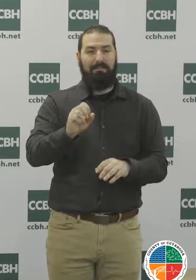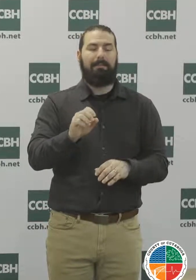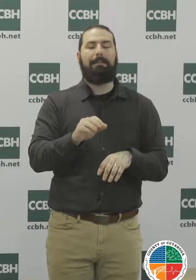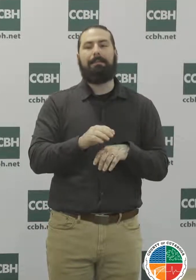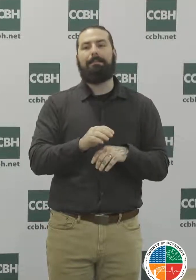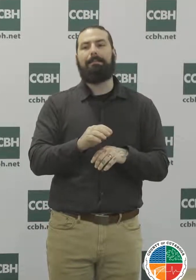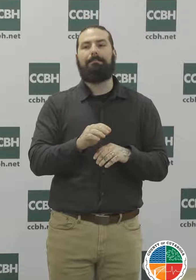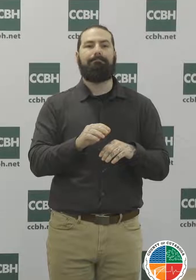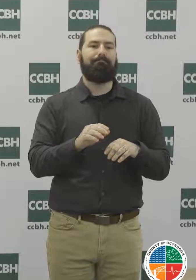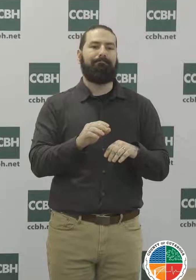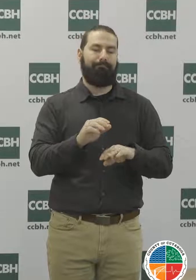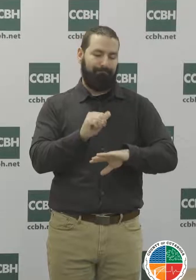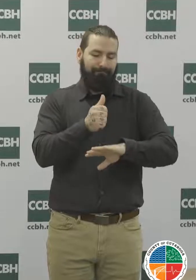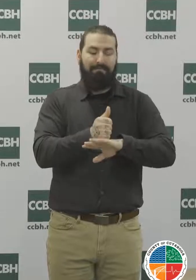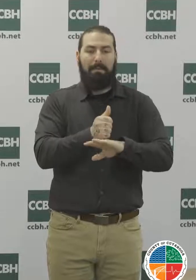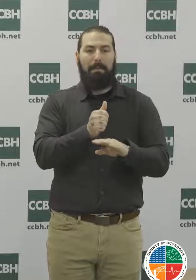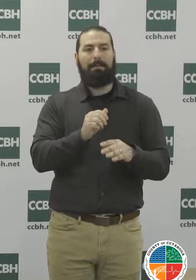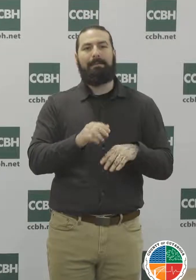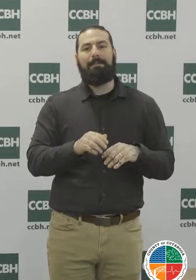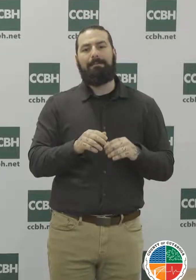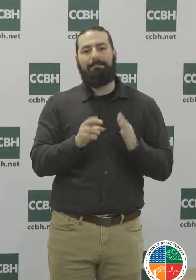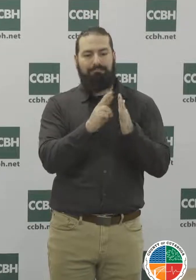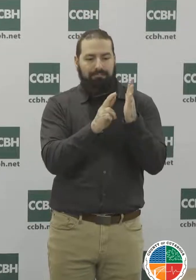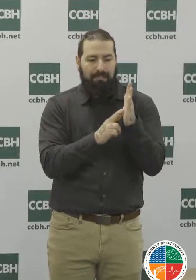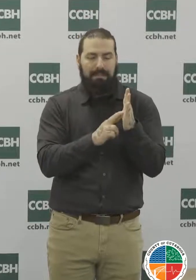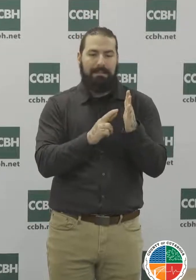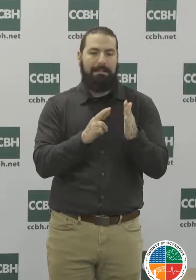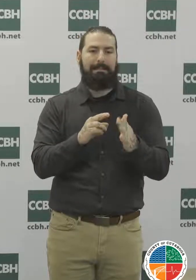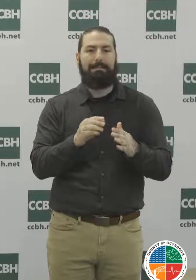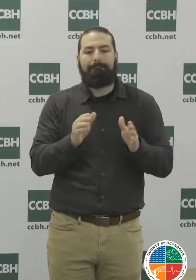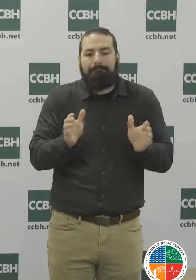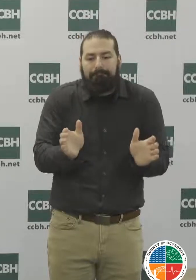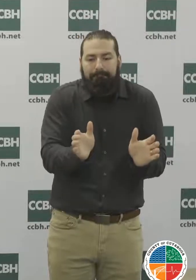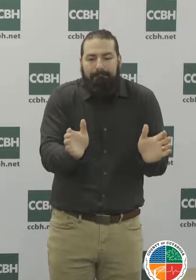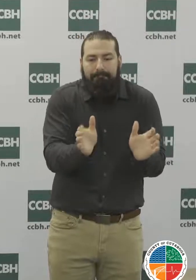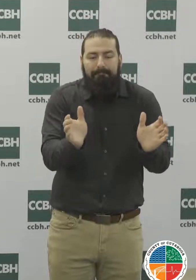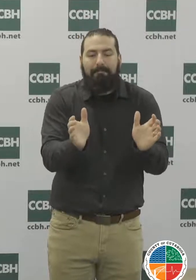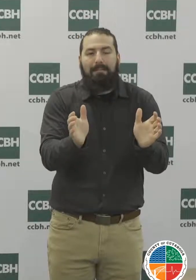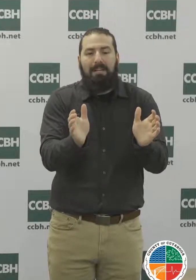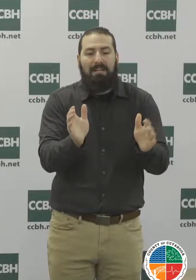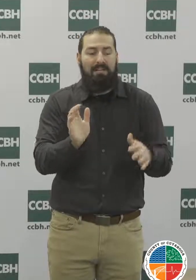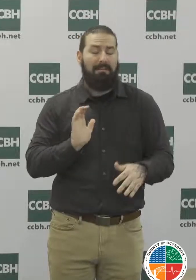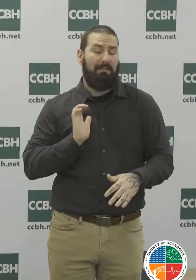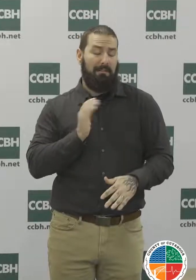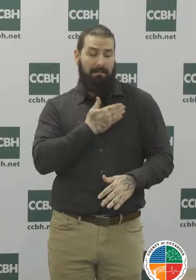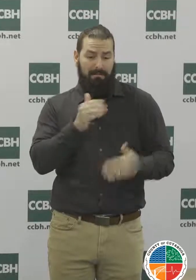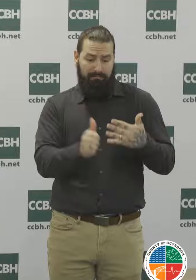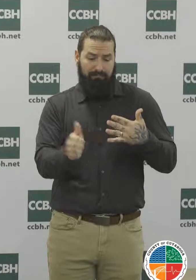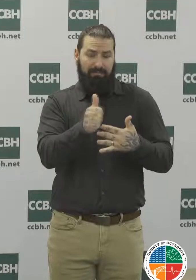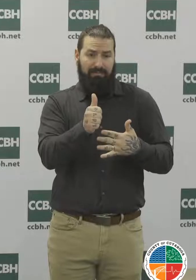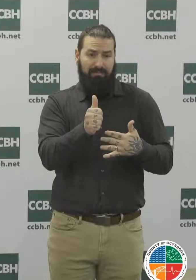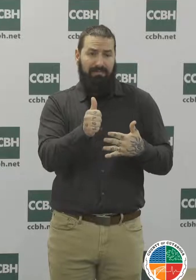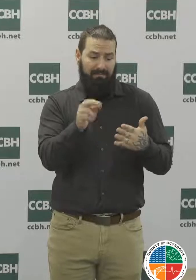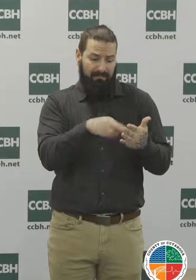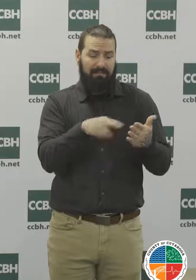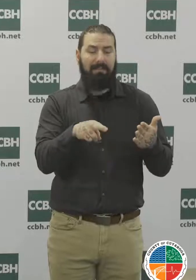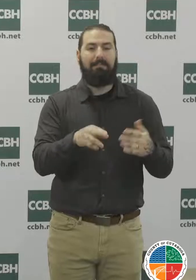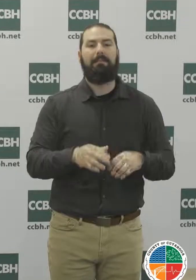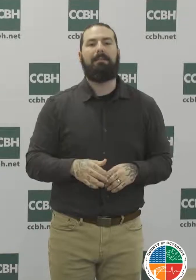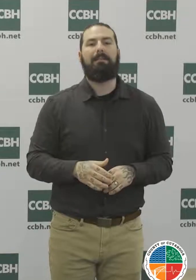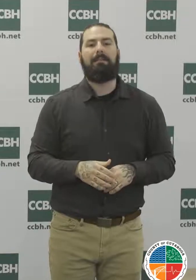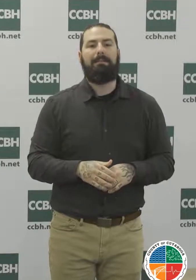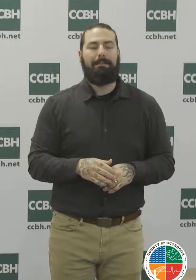racism and maintain our privilege. As a member of the dominant race, silence and